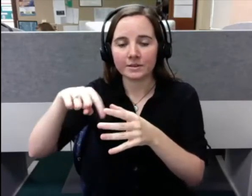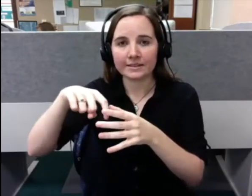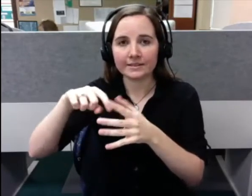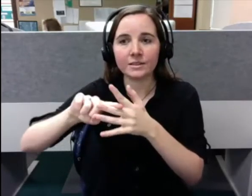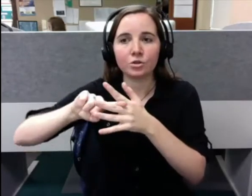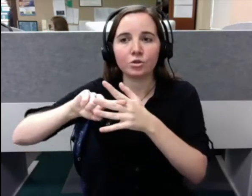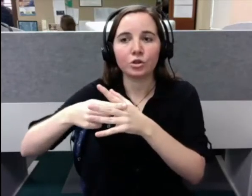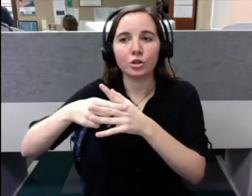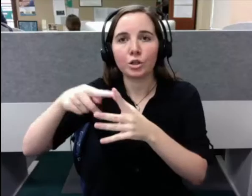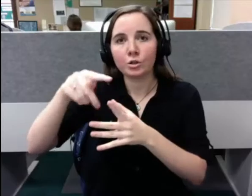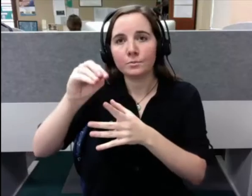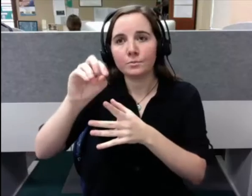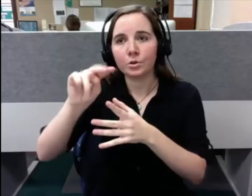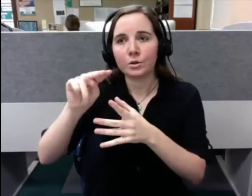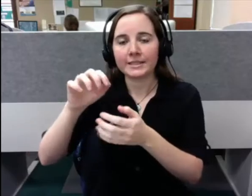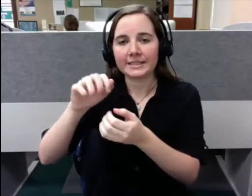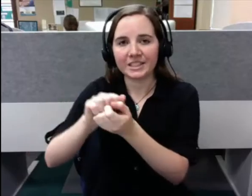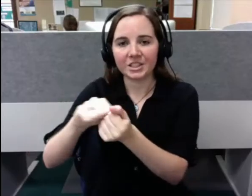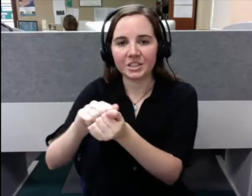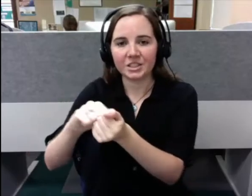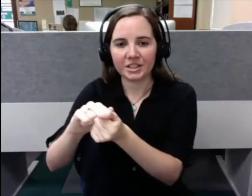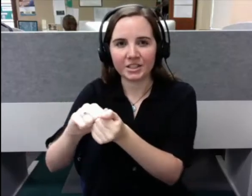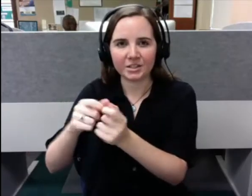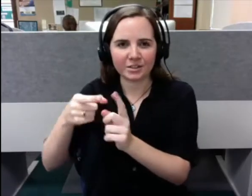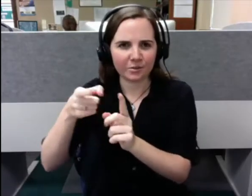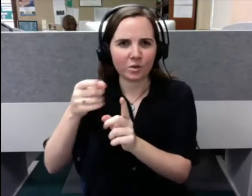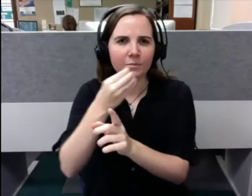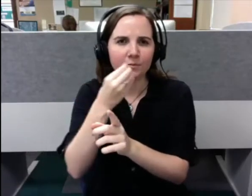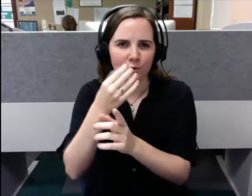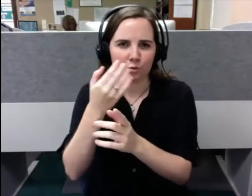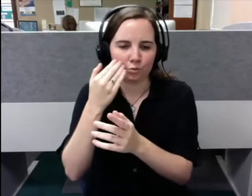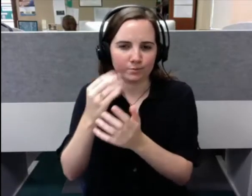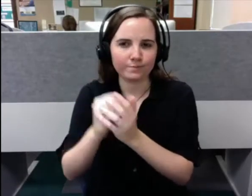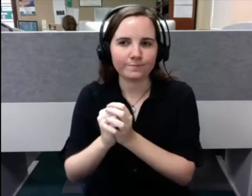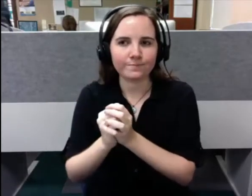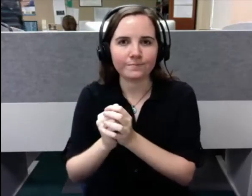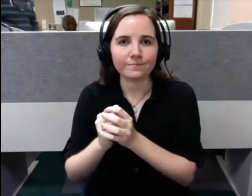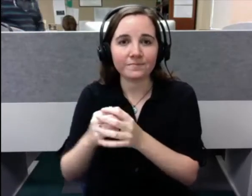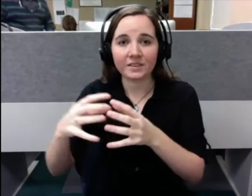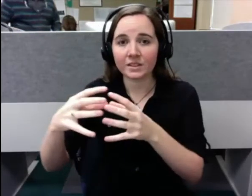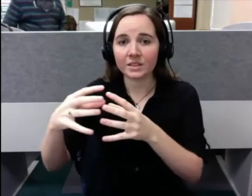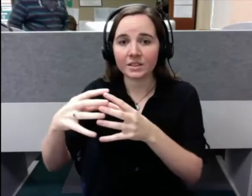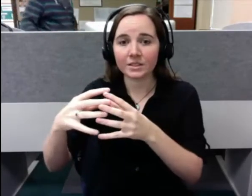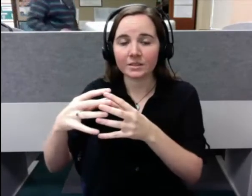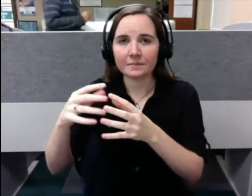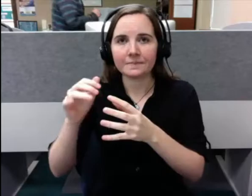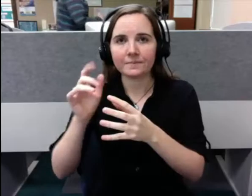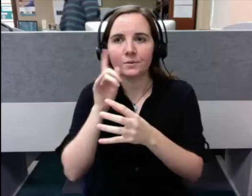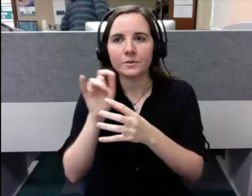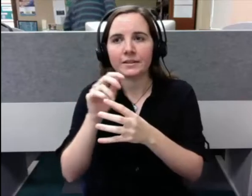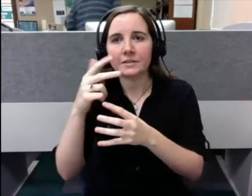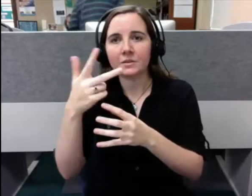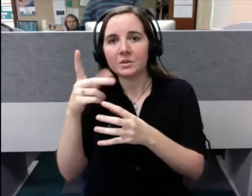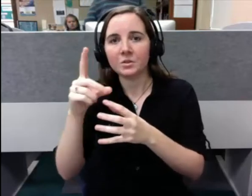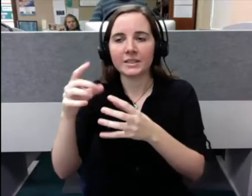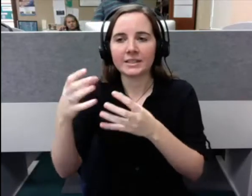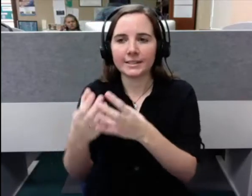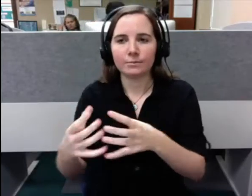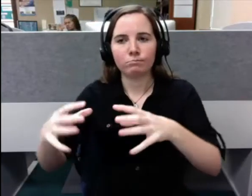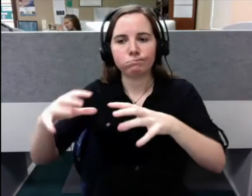the digestion of proteins that were found in those food particles. From an anatomical standpoint, your stomach is a three-dimensional mixing